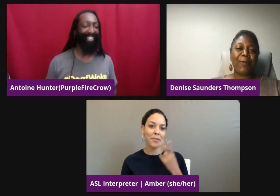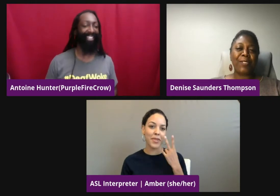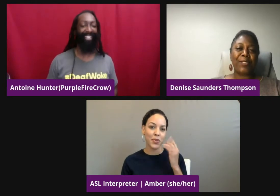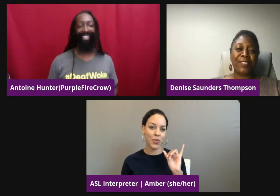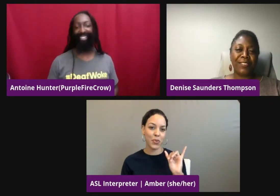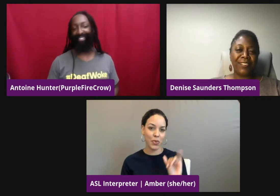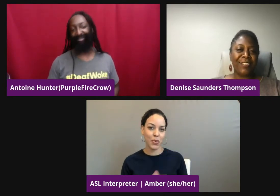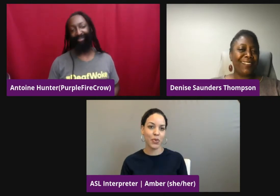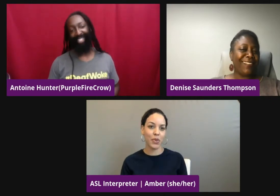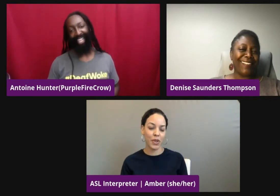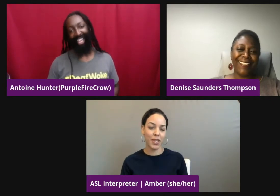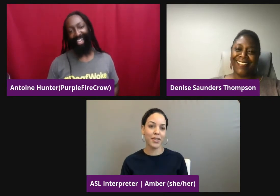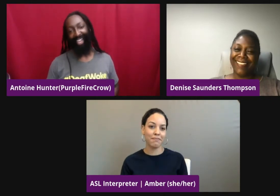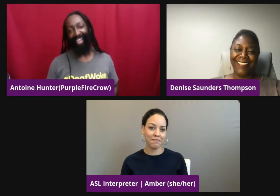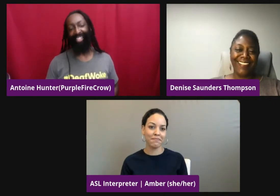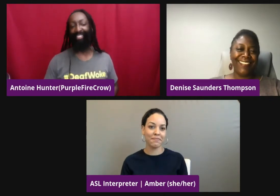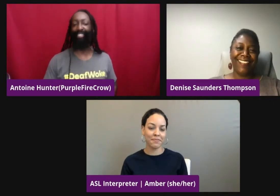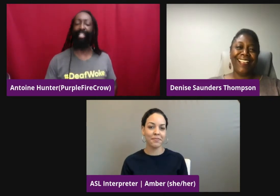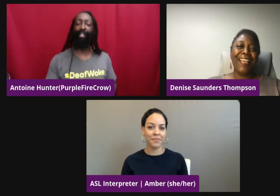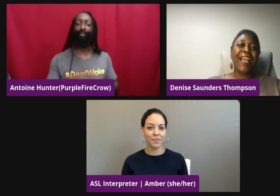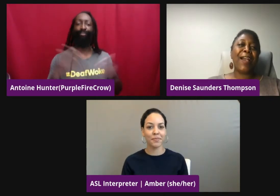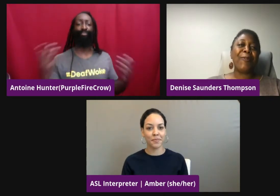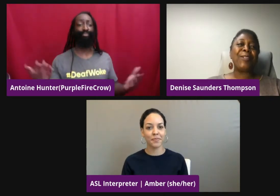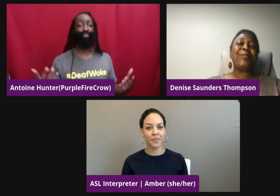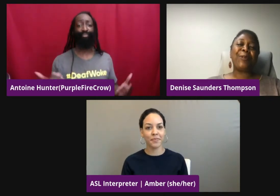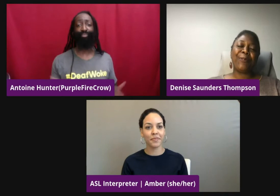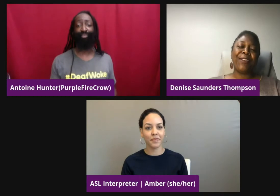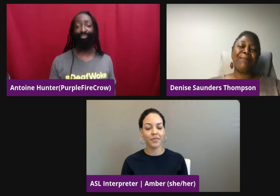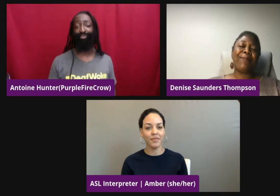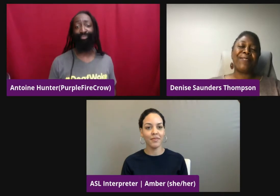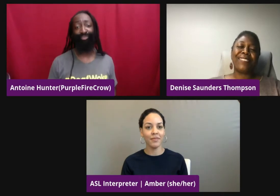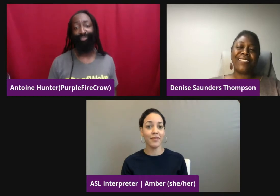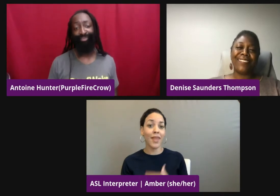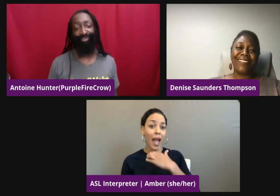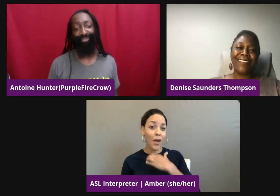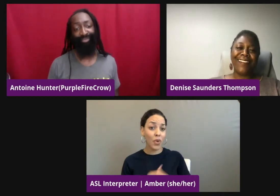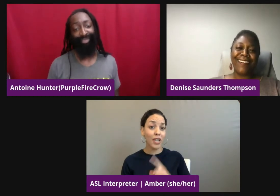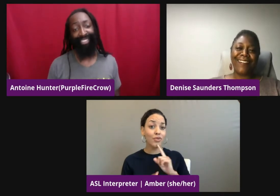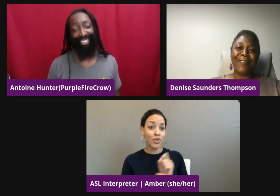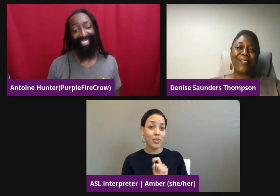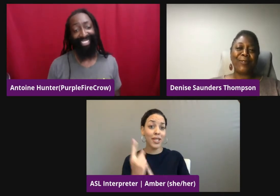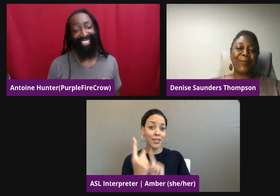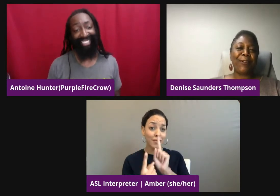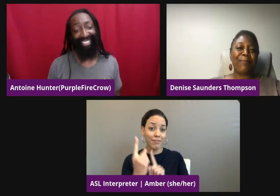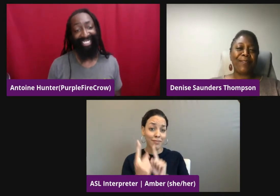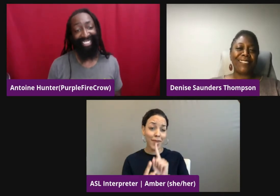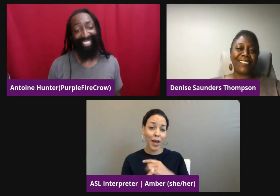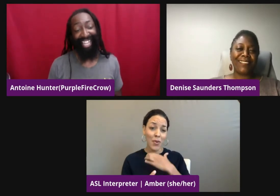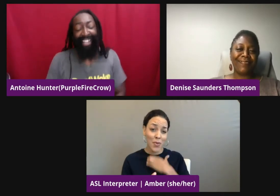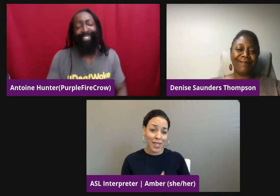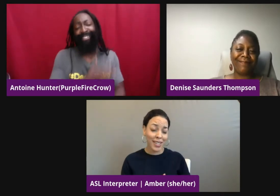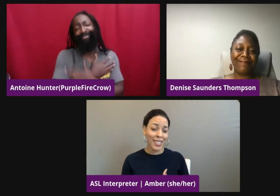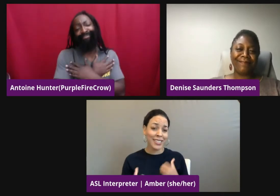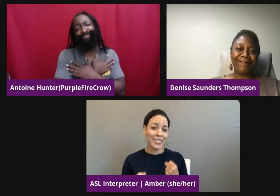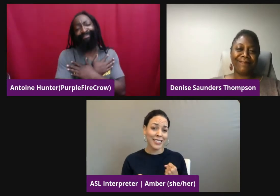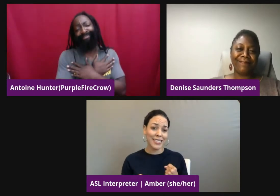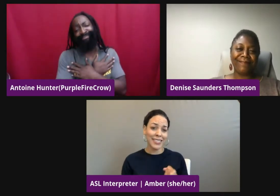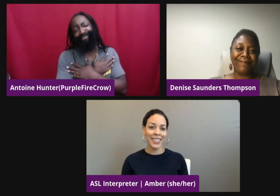I'm over the moon excited to see you. I wish we were in person. Oh, I wish we were in person.